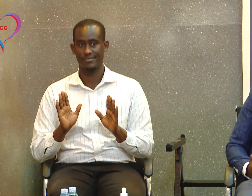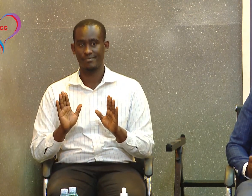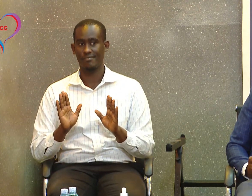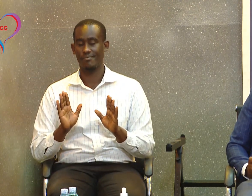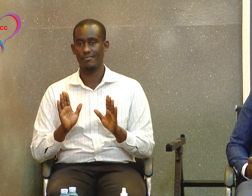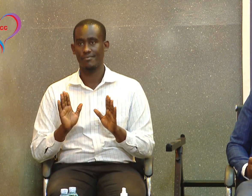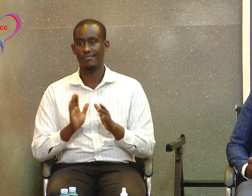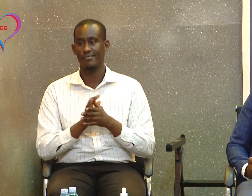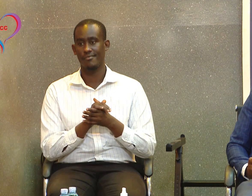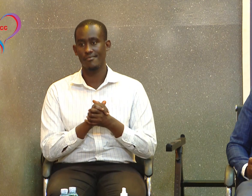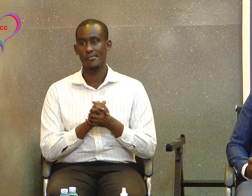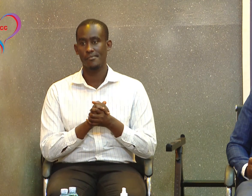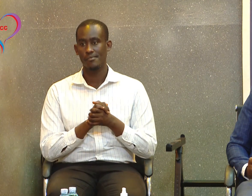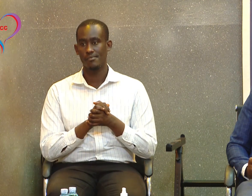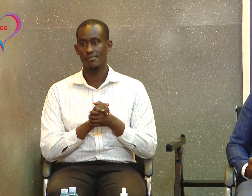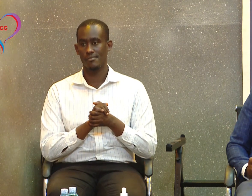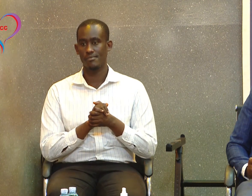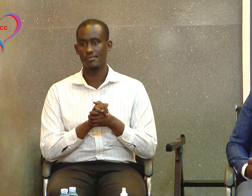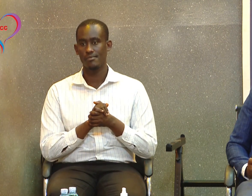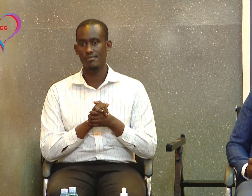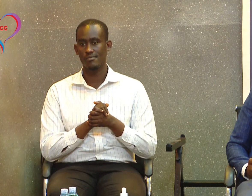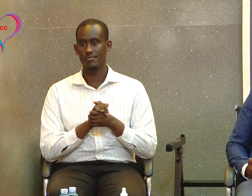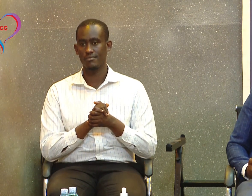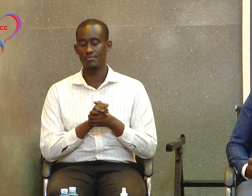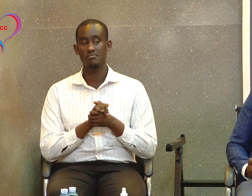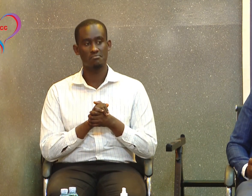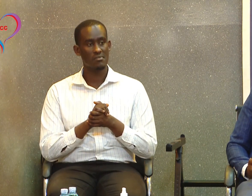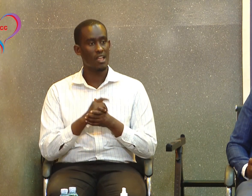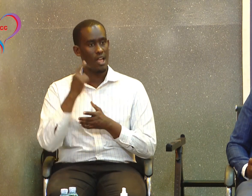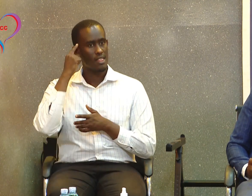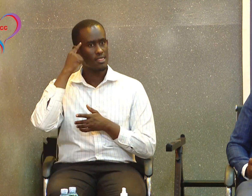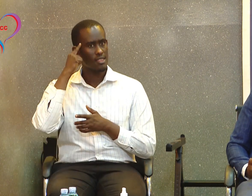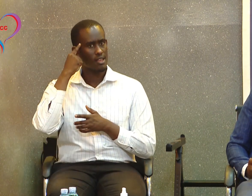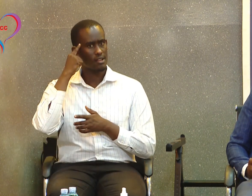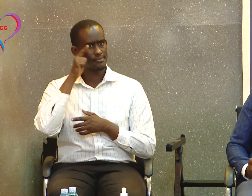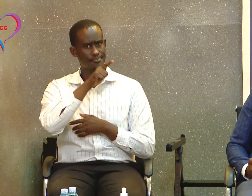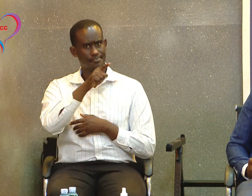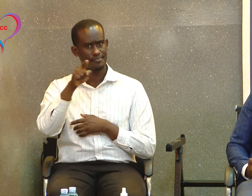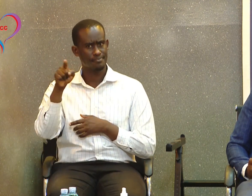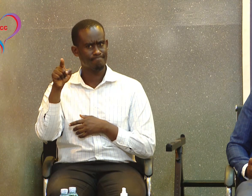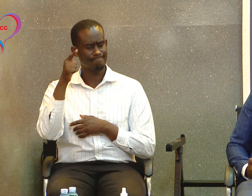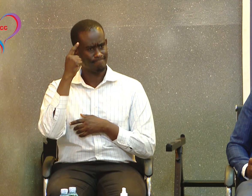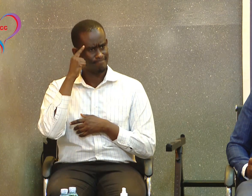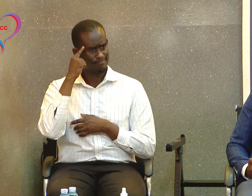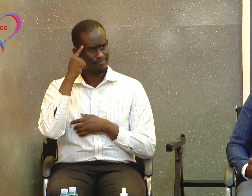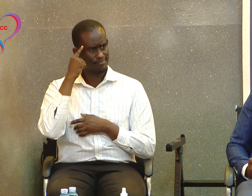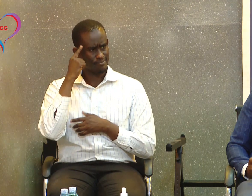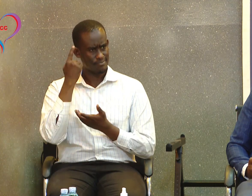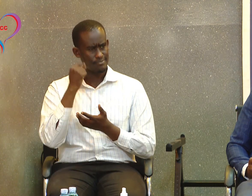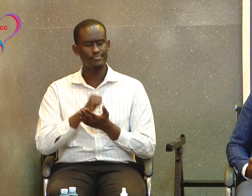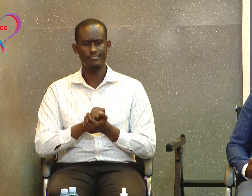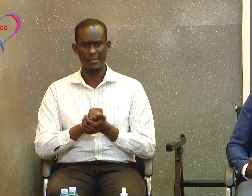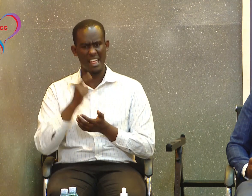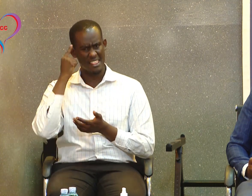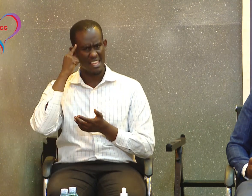bange bandirwanye naye obwakabaka bwange si bwa Abayudaaya. I think you get to know what is going on now in the mind of